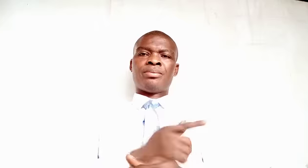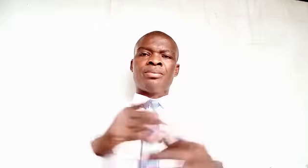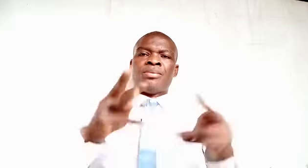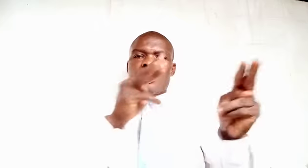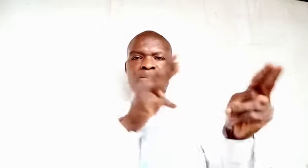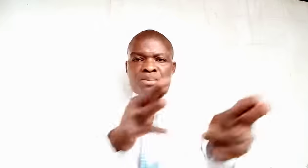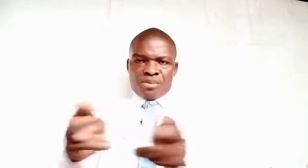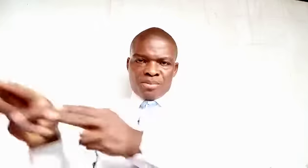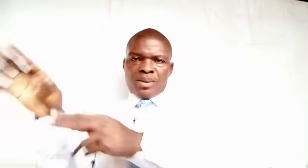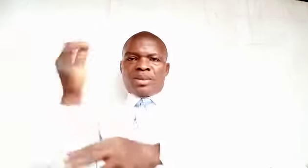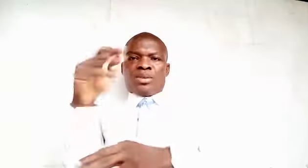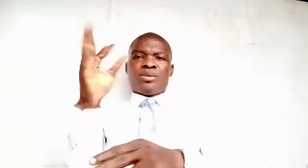movement of the earth.